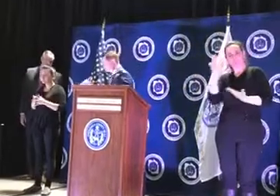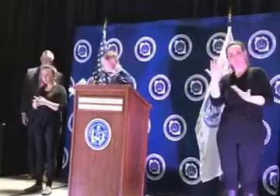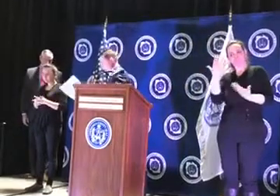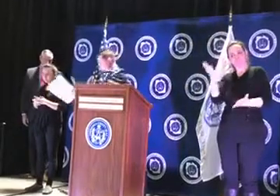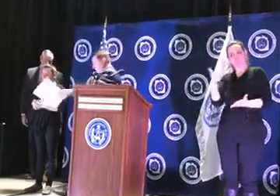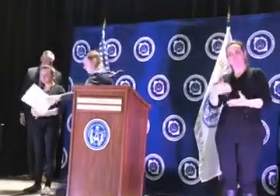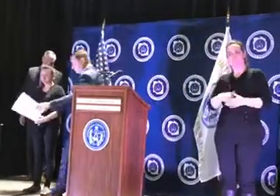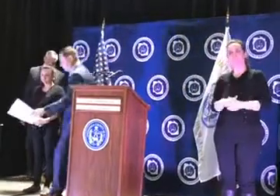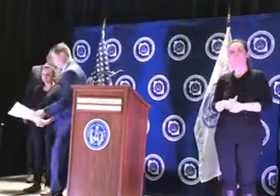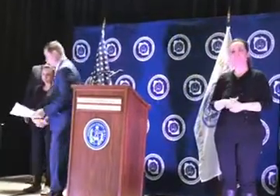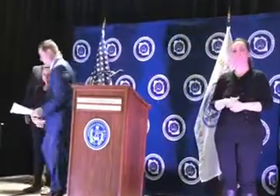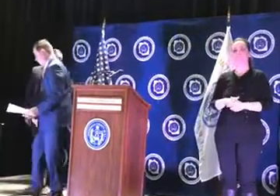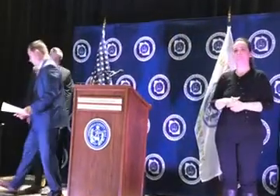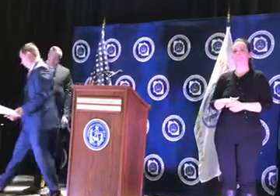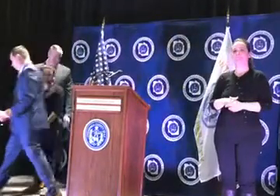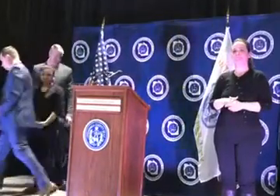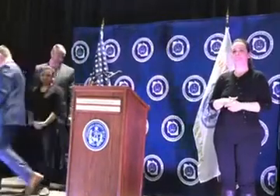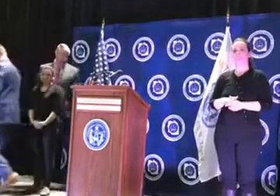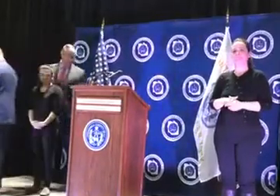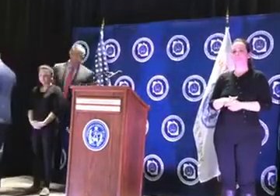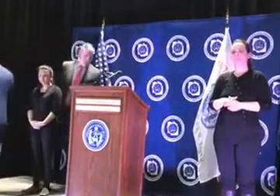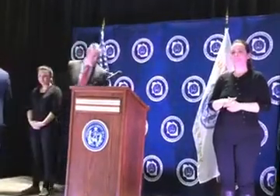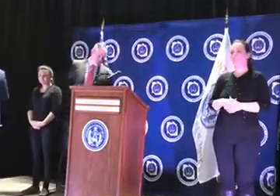talk about that?